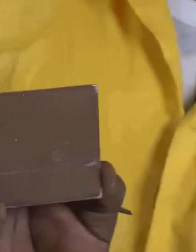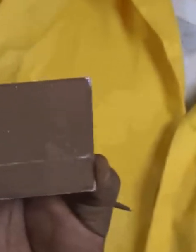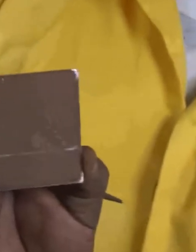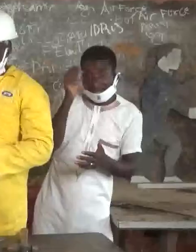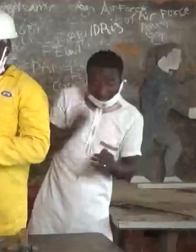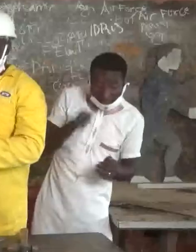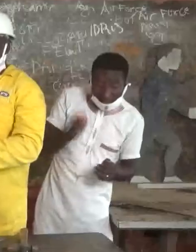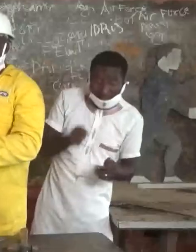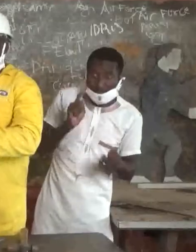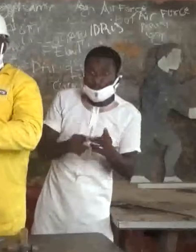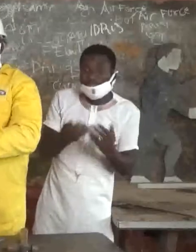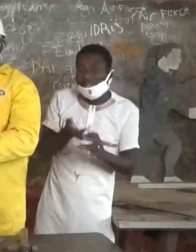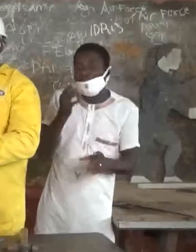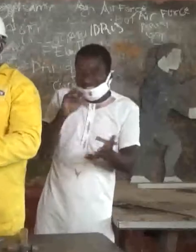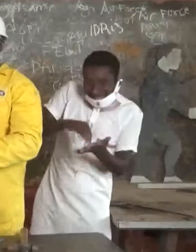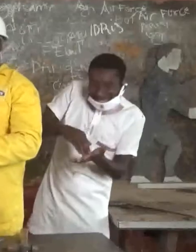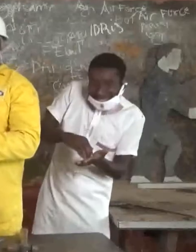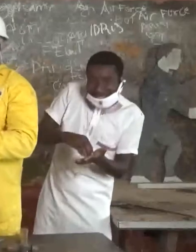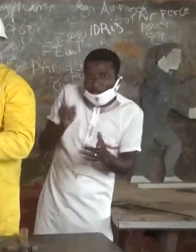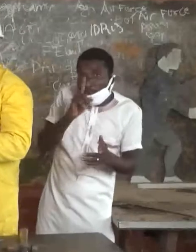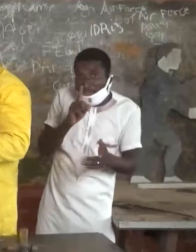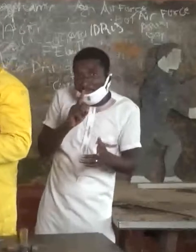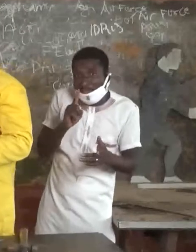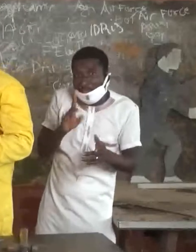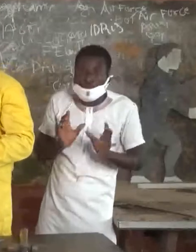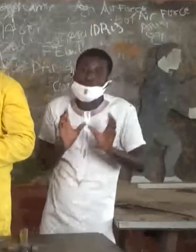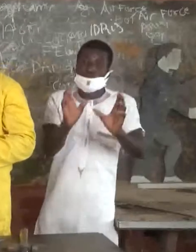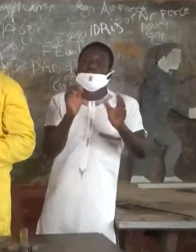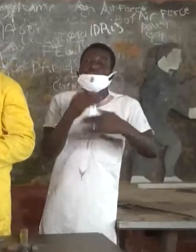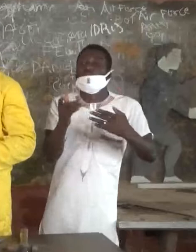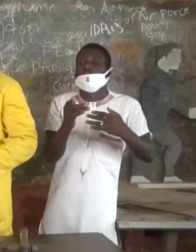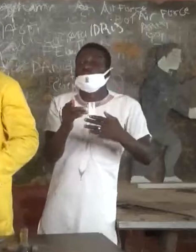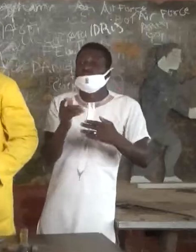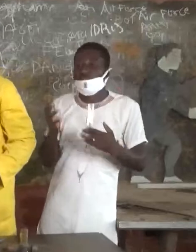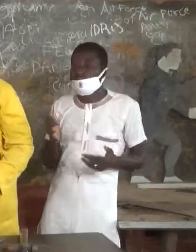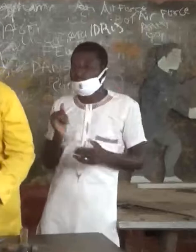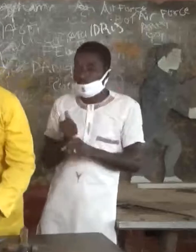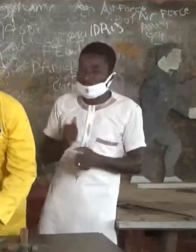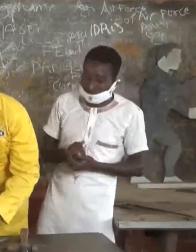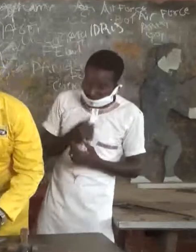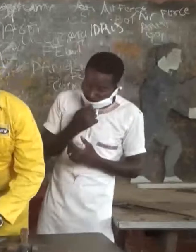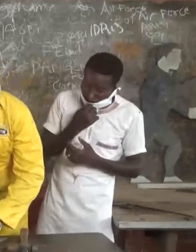and the hammer, to bring out the center where we'll proceed for the next operation.